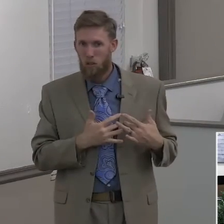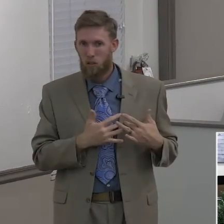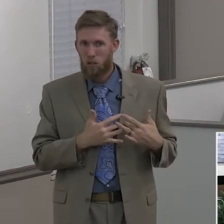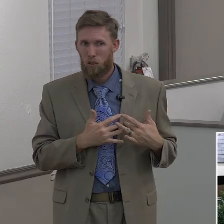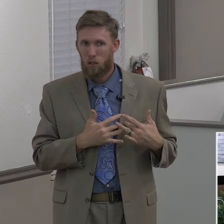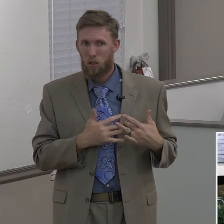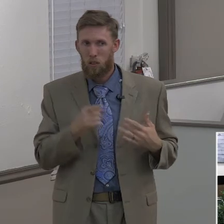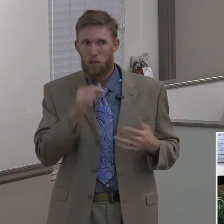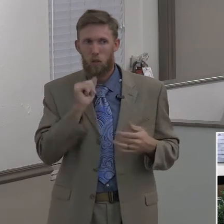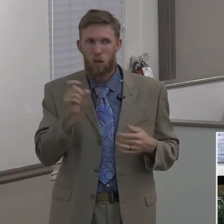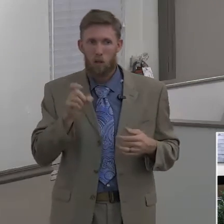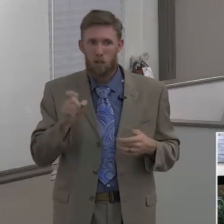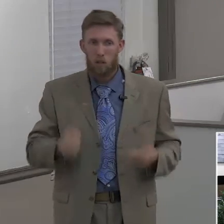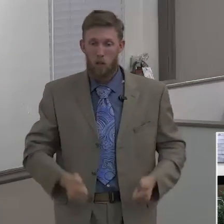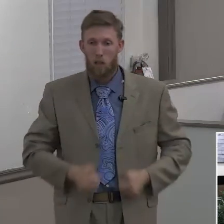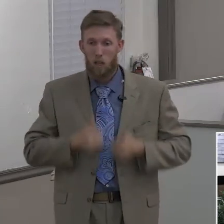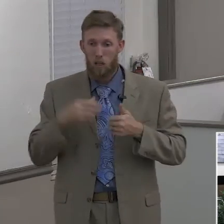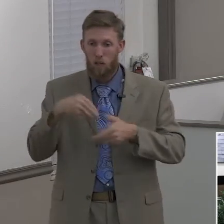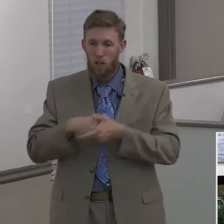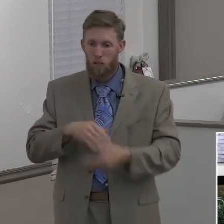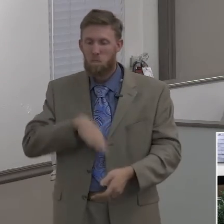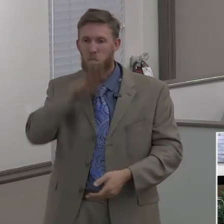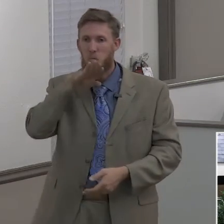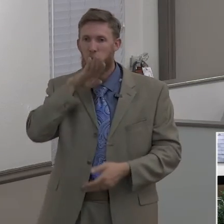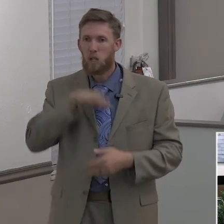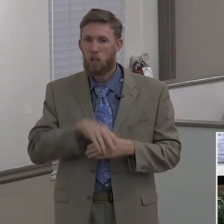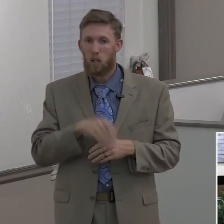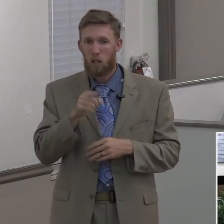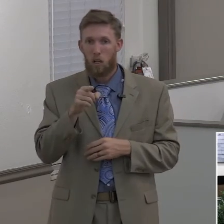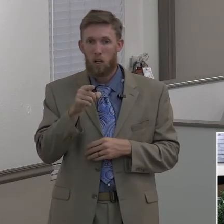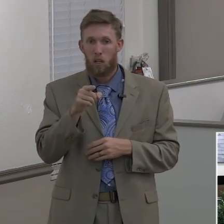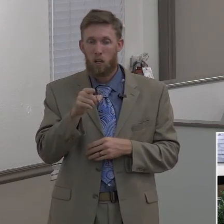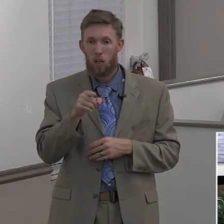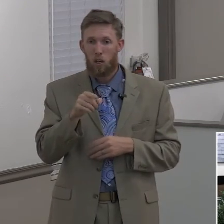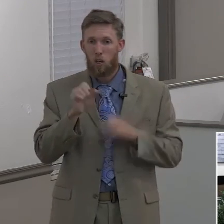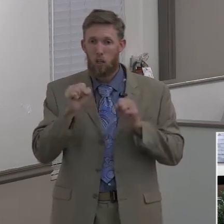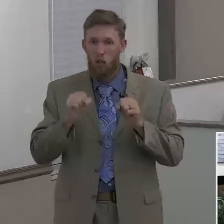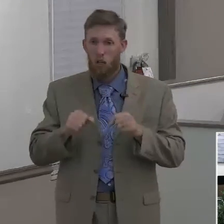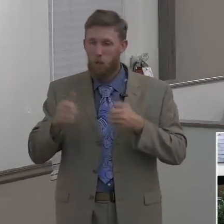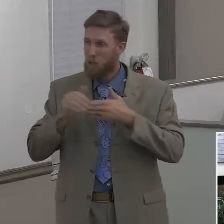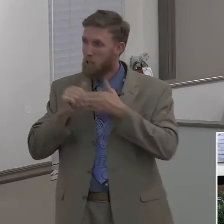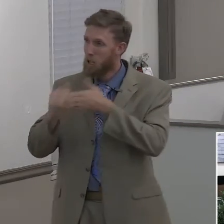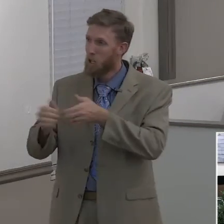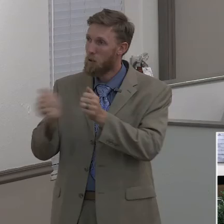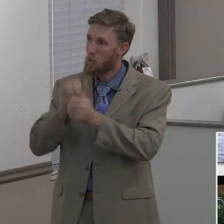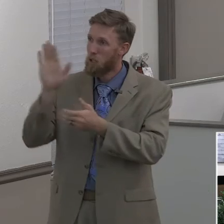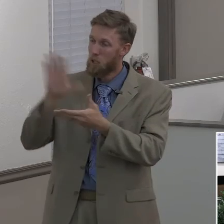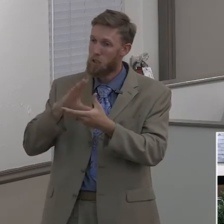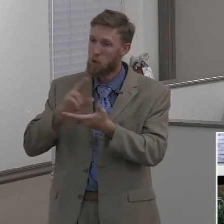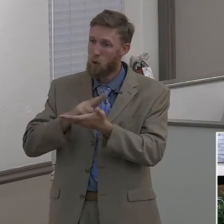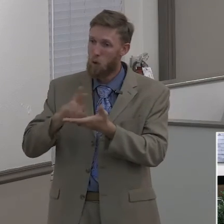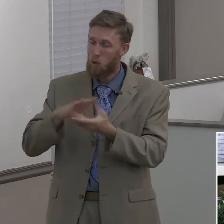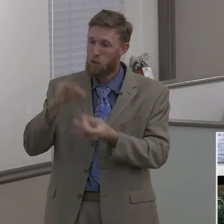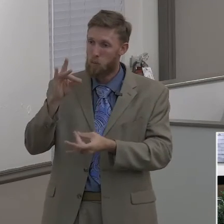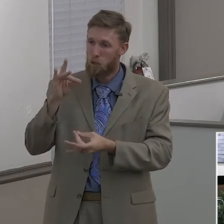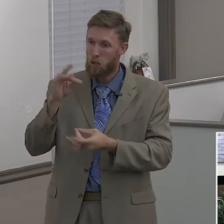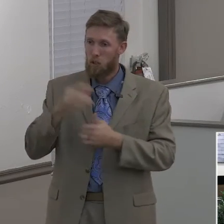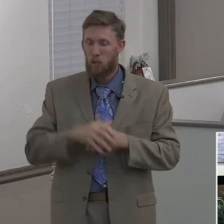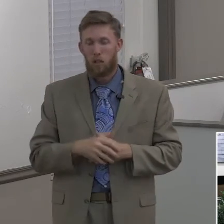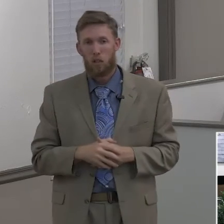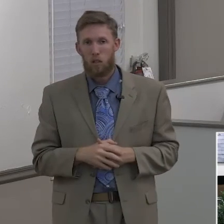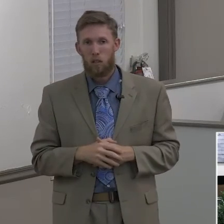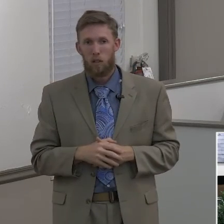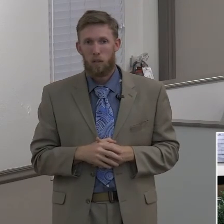live in frustration, that you can be a spirit-controlled person, and you can see God do great and mighty things in your life. Now, that's